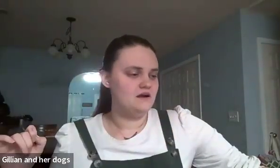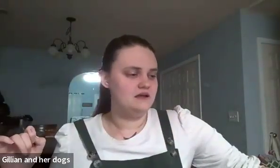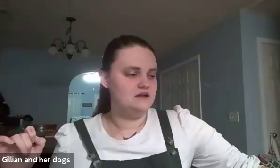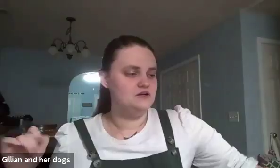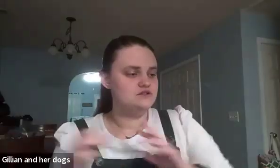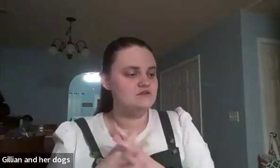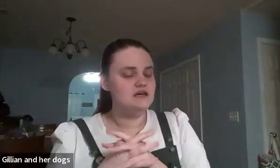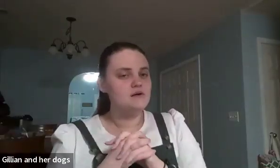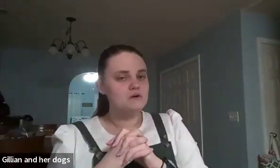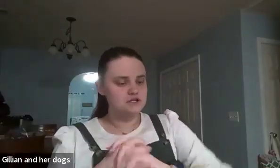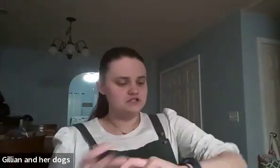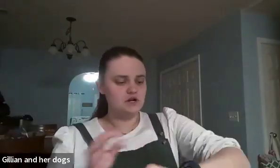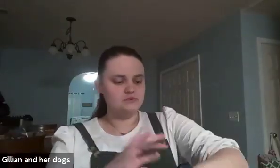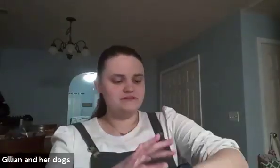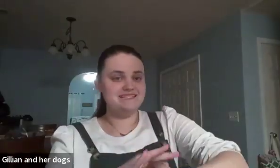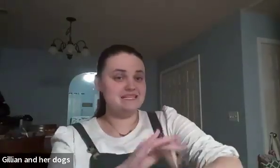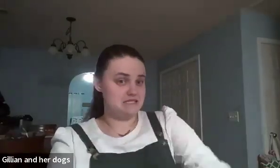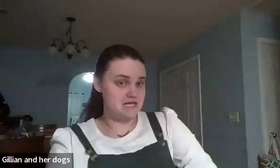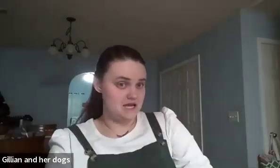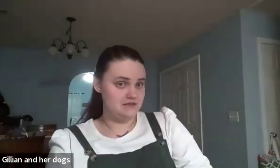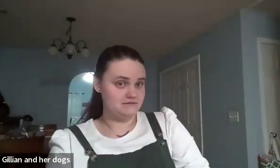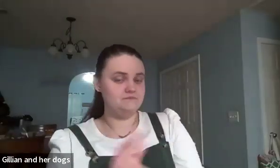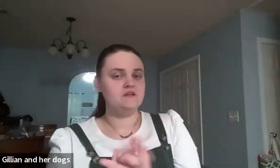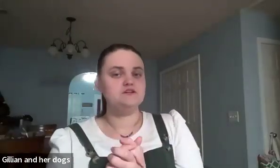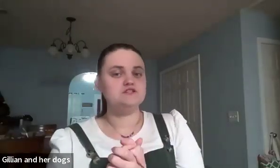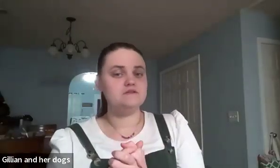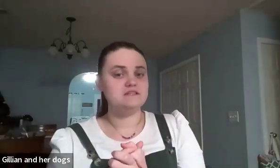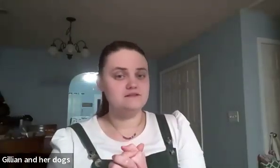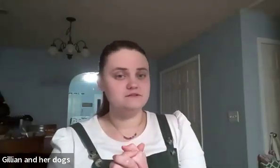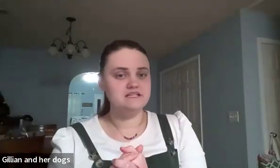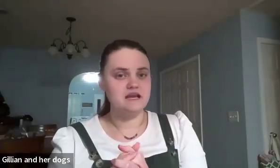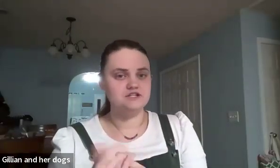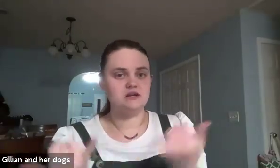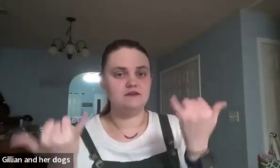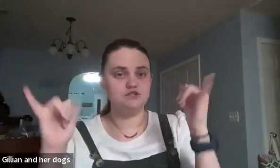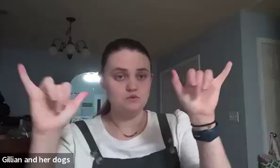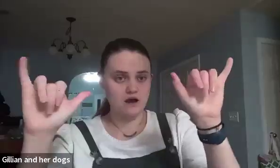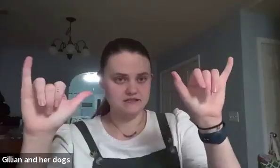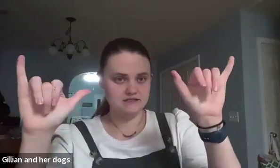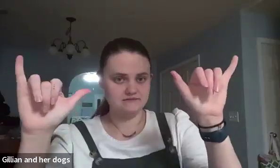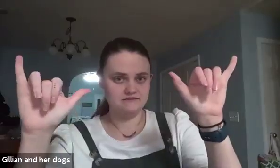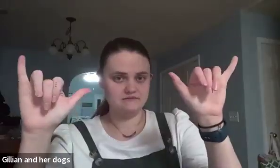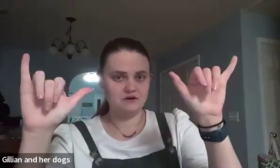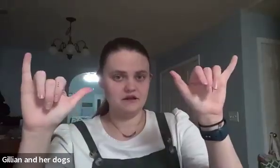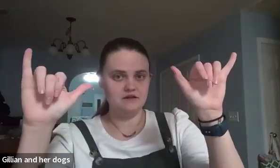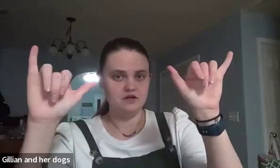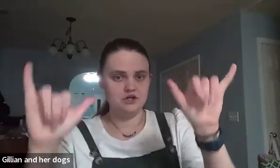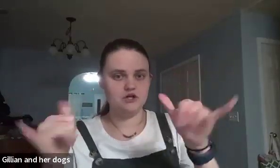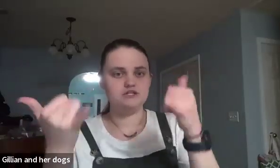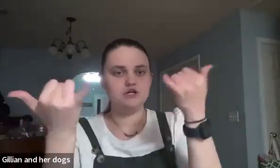right. So then we're going to start with today. So the sign for today is you're going to have two Y's. All right. You're going to